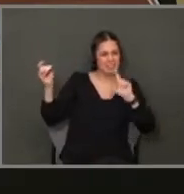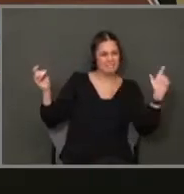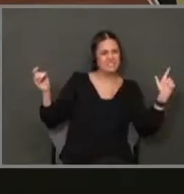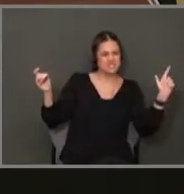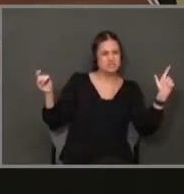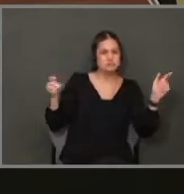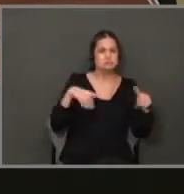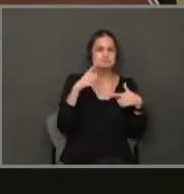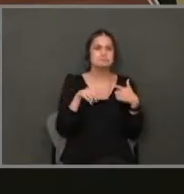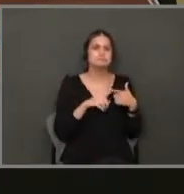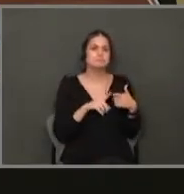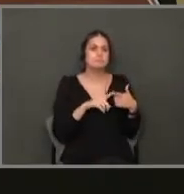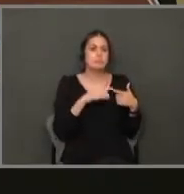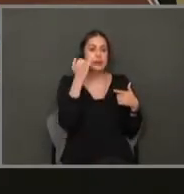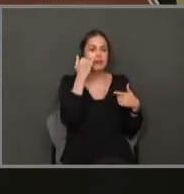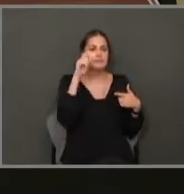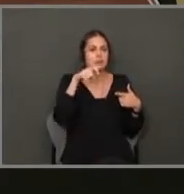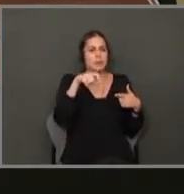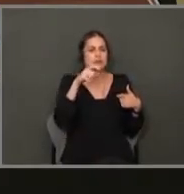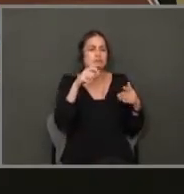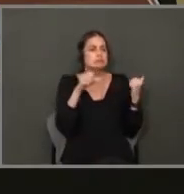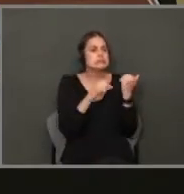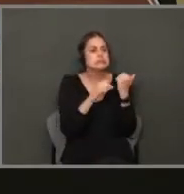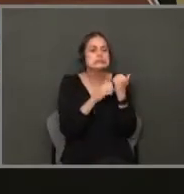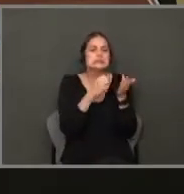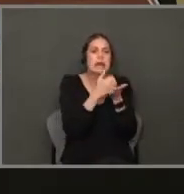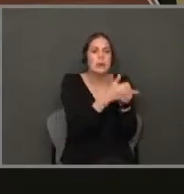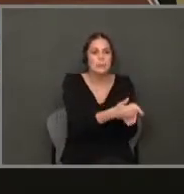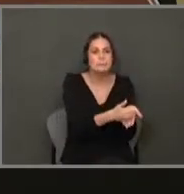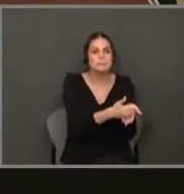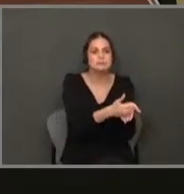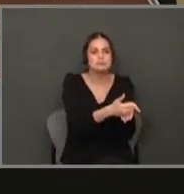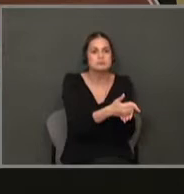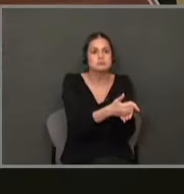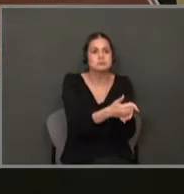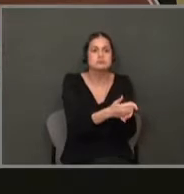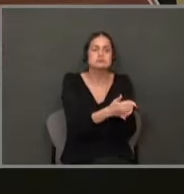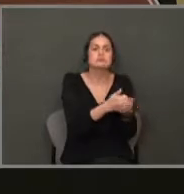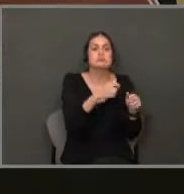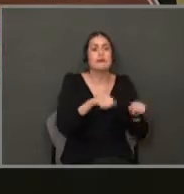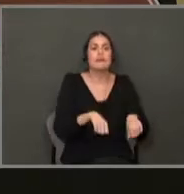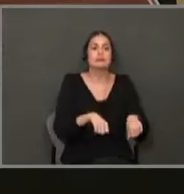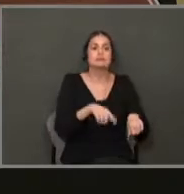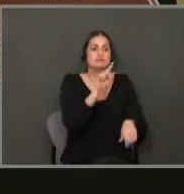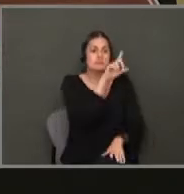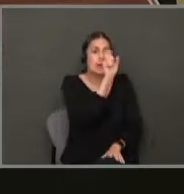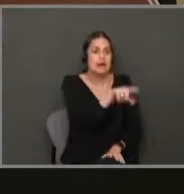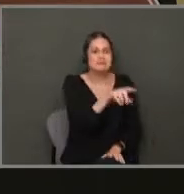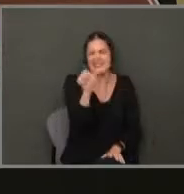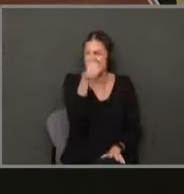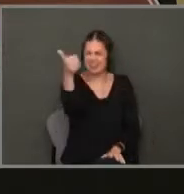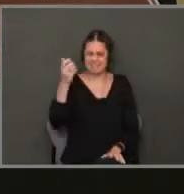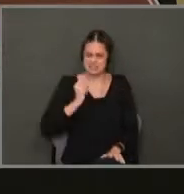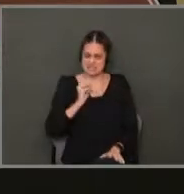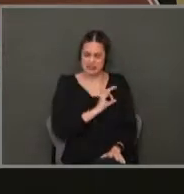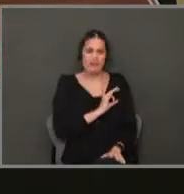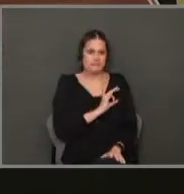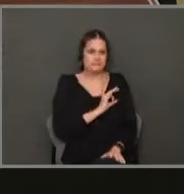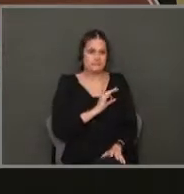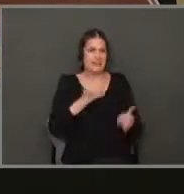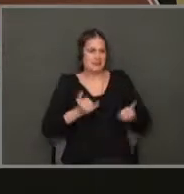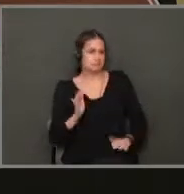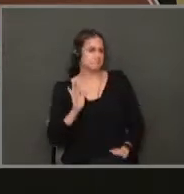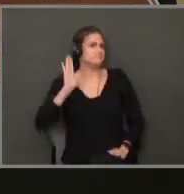left. Two, if you need any assistance whatsoever, you can ask any of my staff members who will now raise